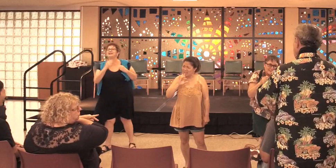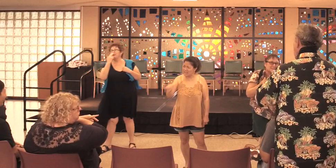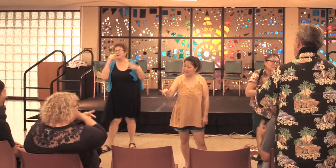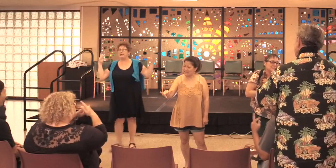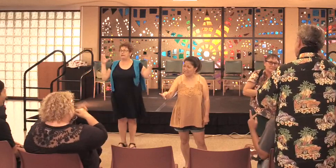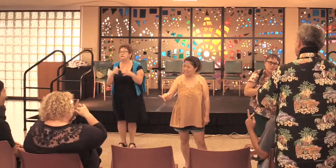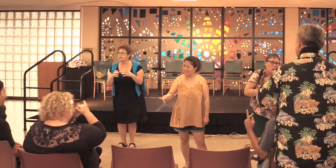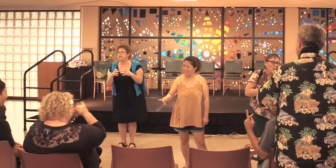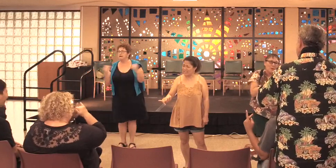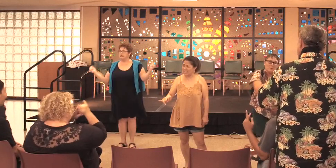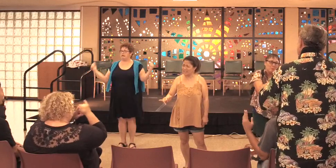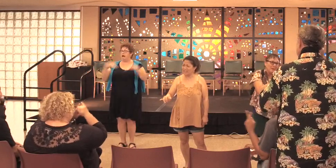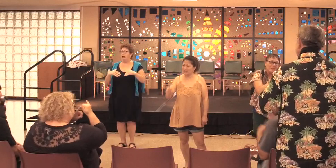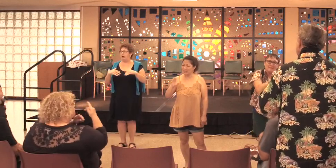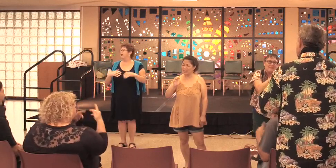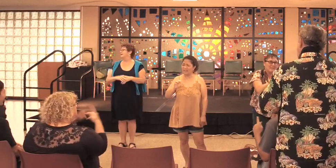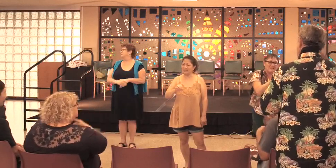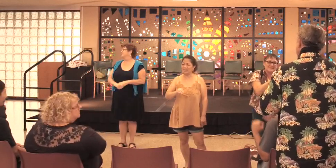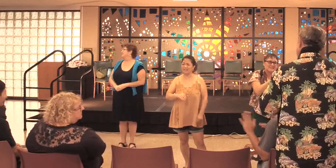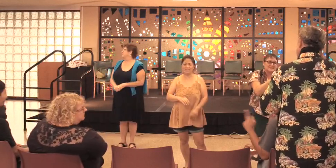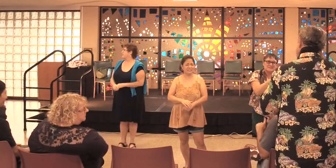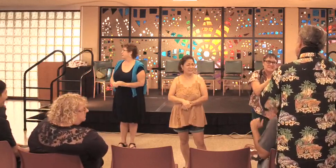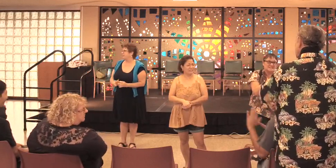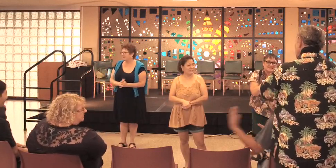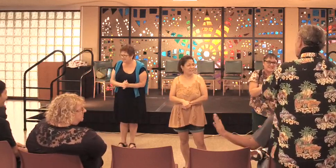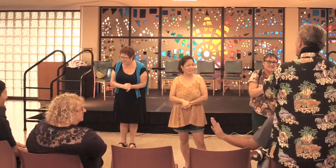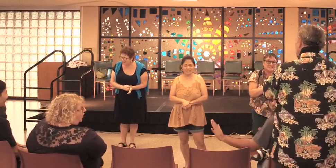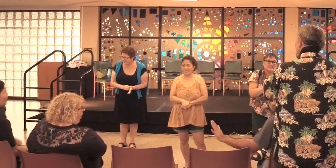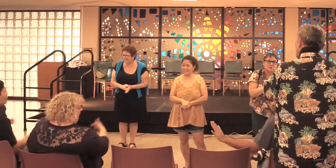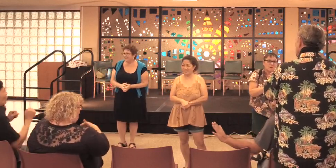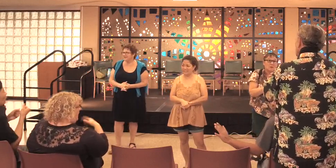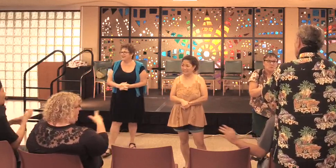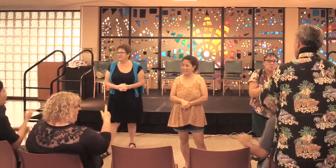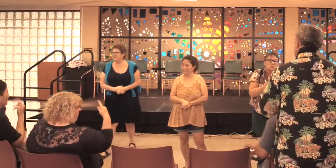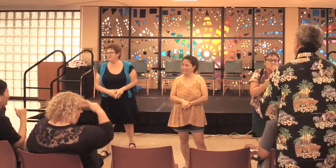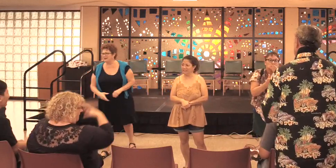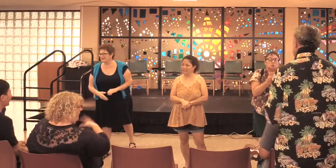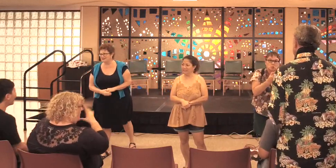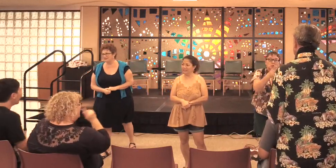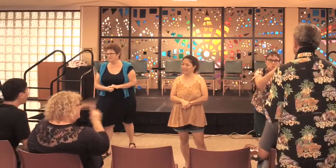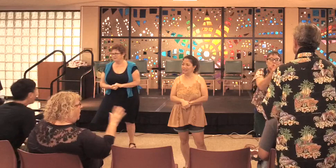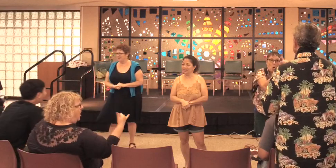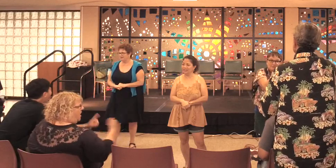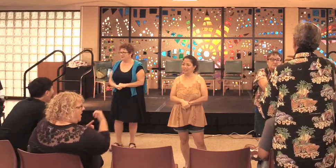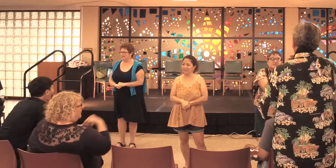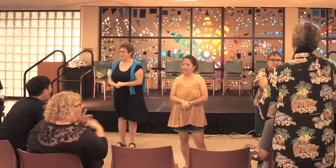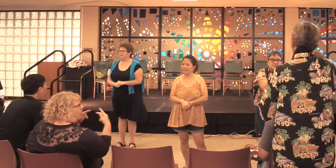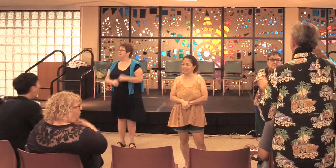Thank you.